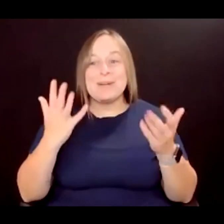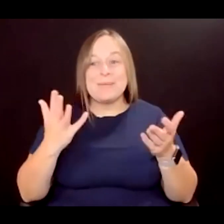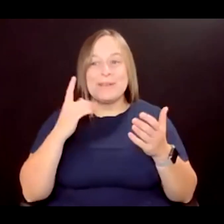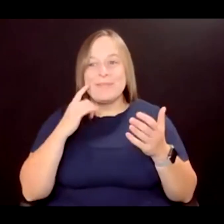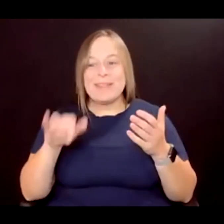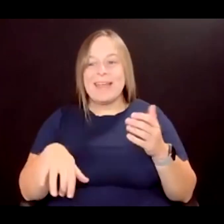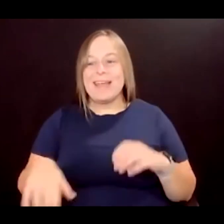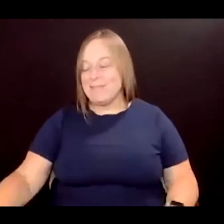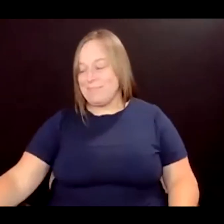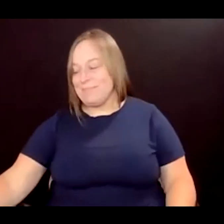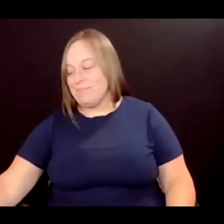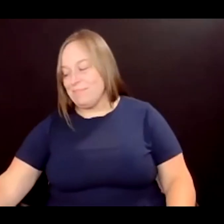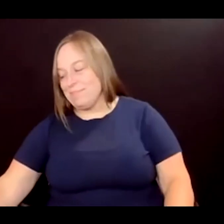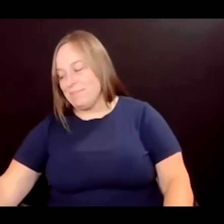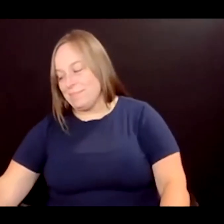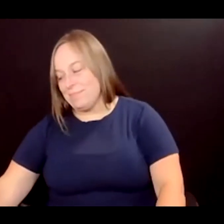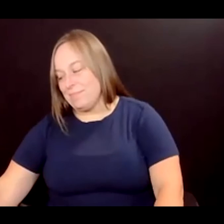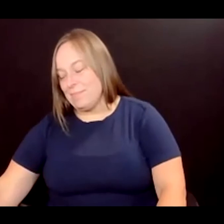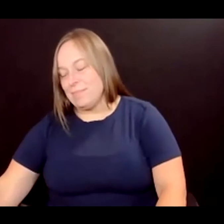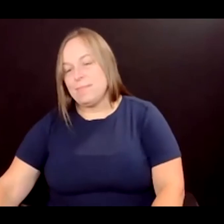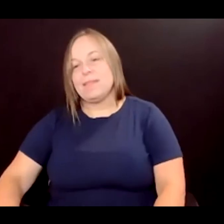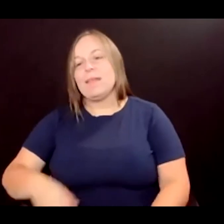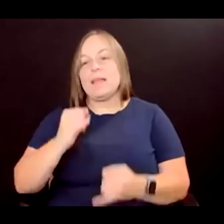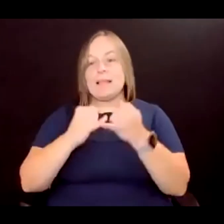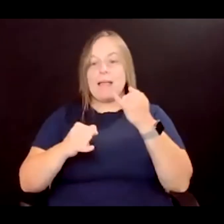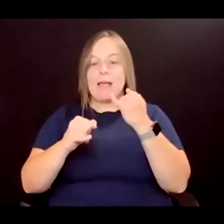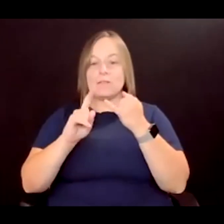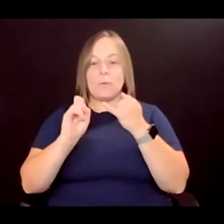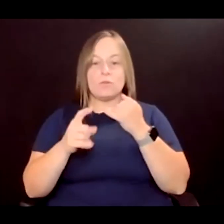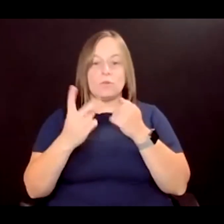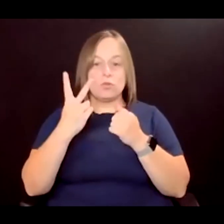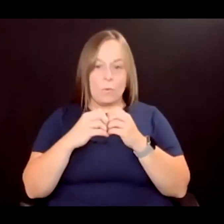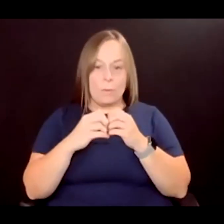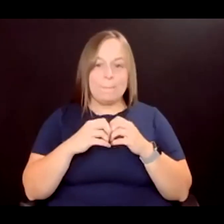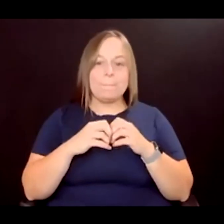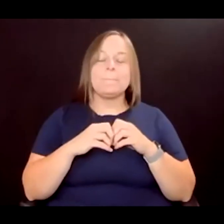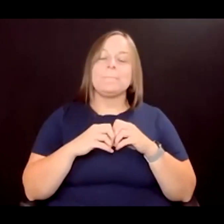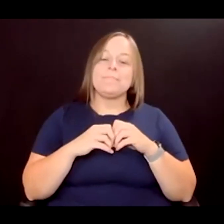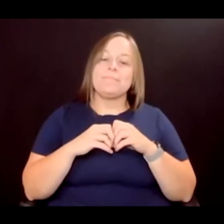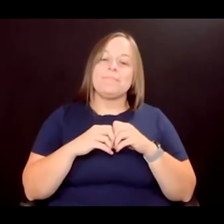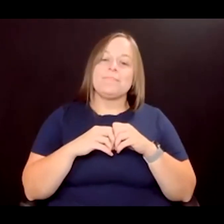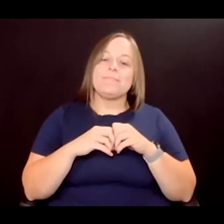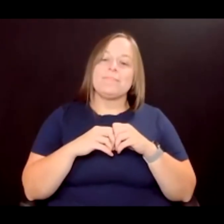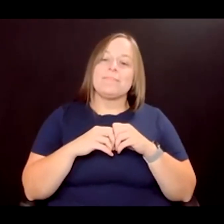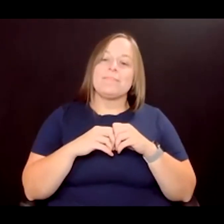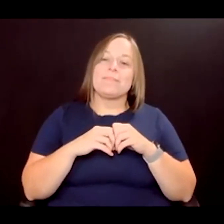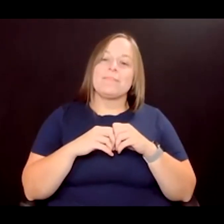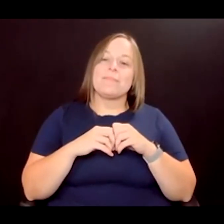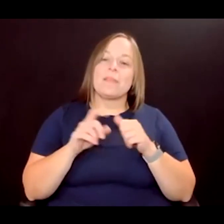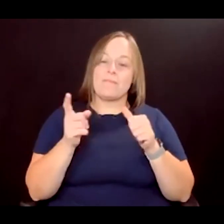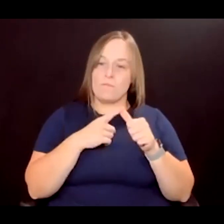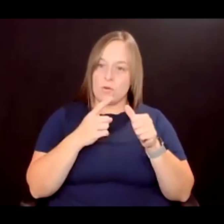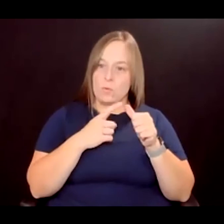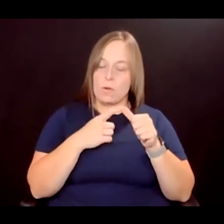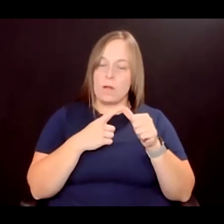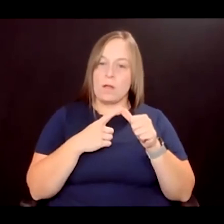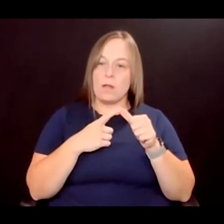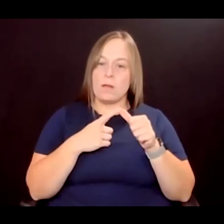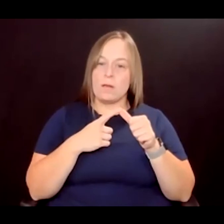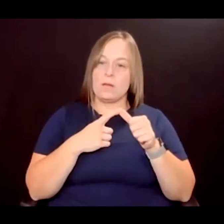say you've been discriminated by a private company or a city worker trying to get access to your medical